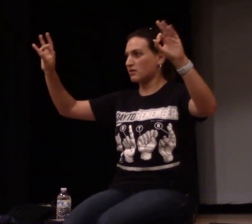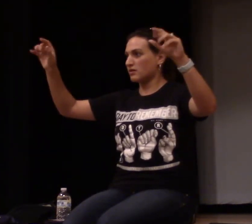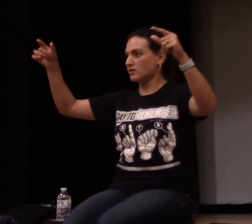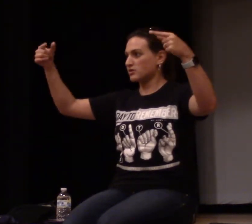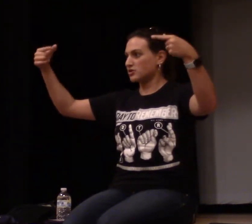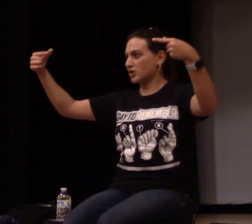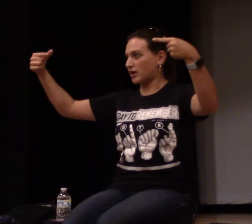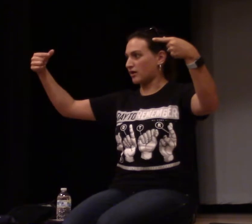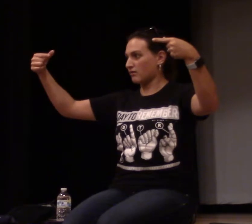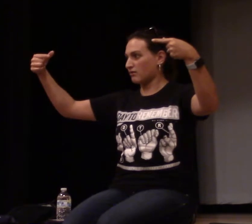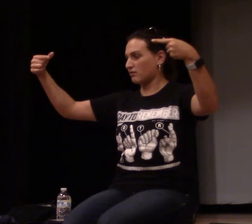G,